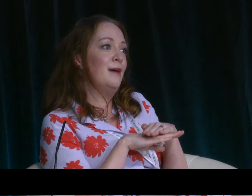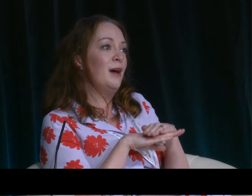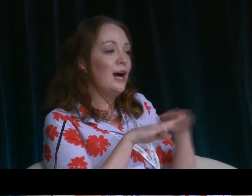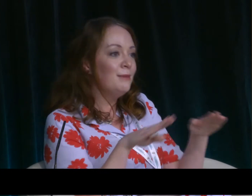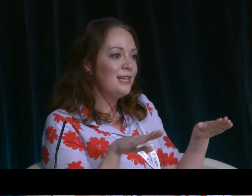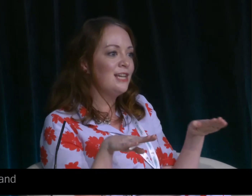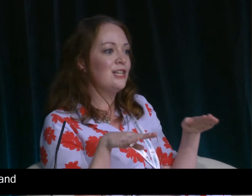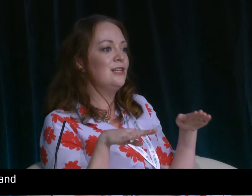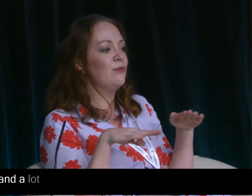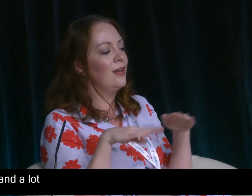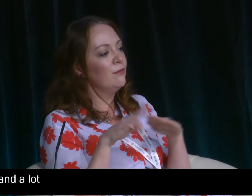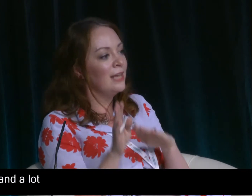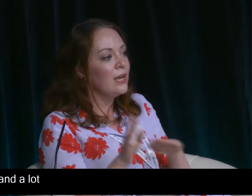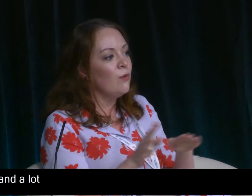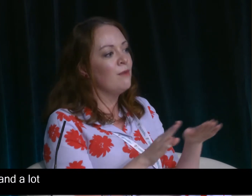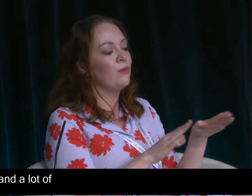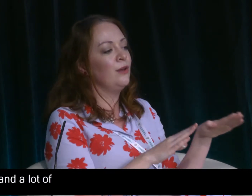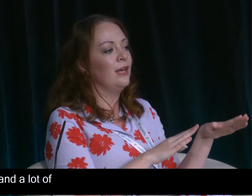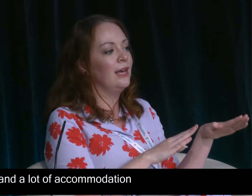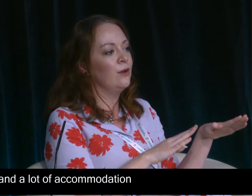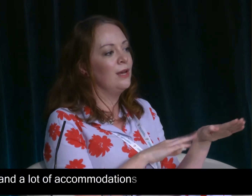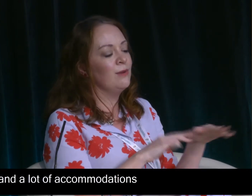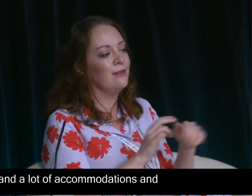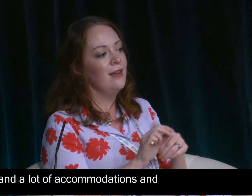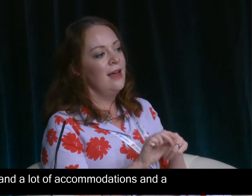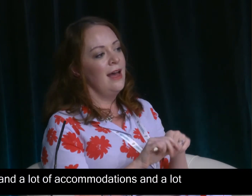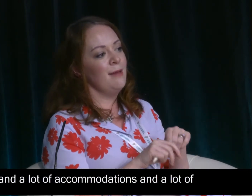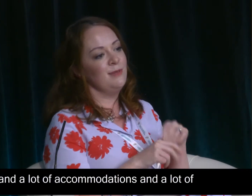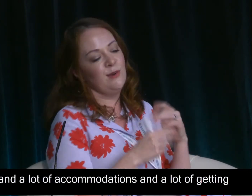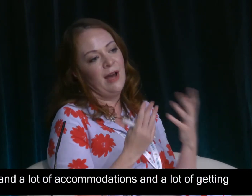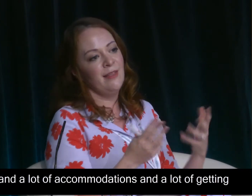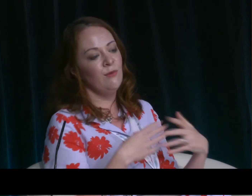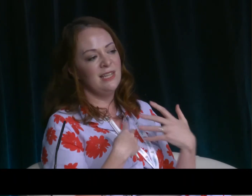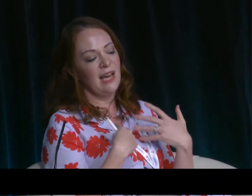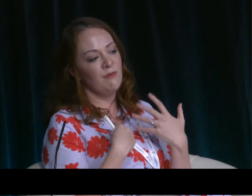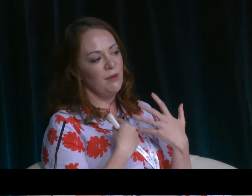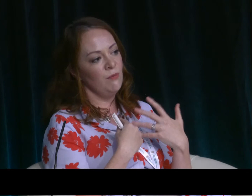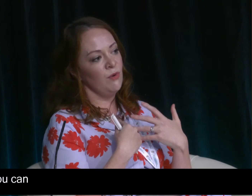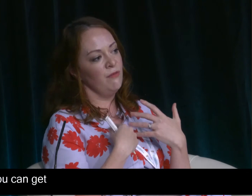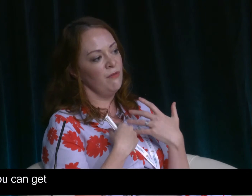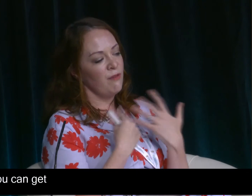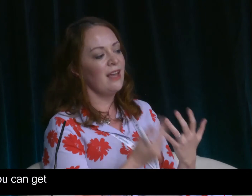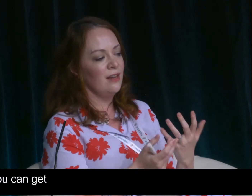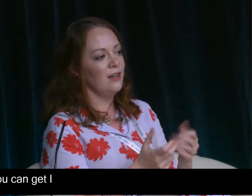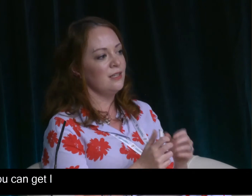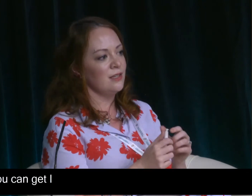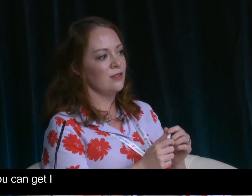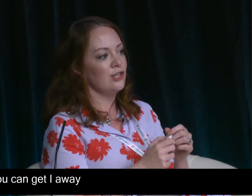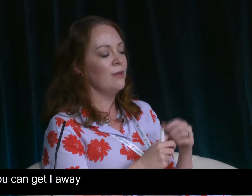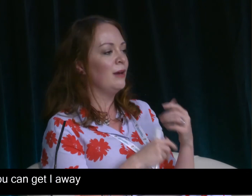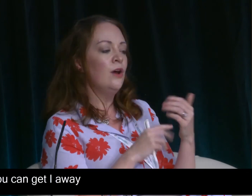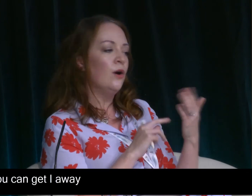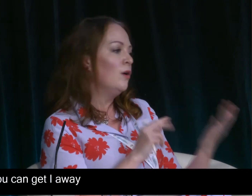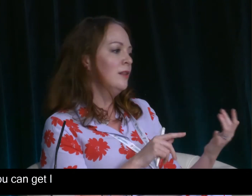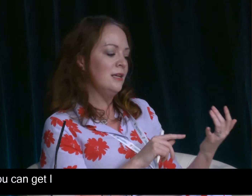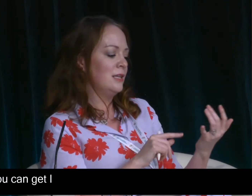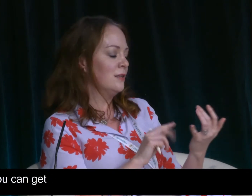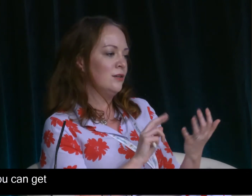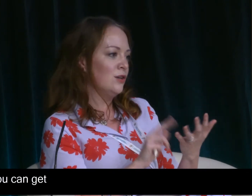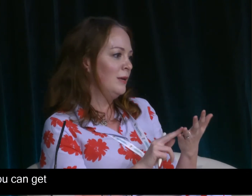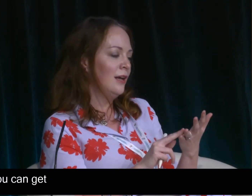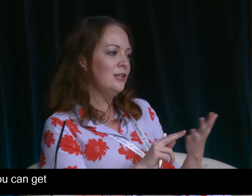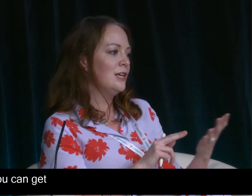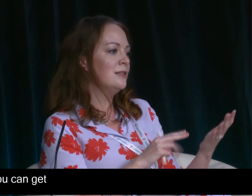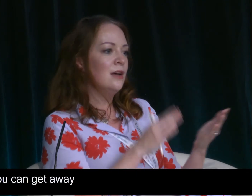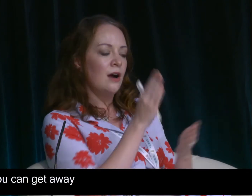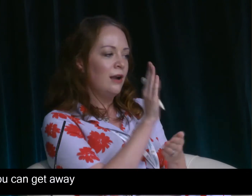of accommodations, or a lot of getting away with what you can get away with. So I think we need to have a bit more of a frank and honest discussion about all of these things,